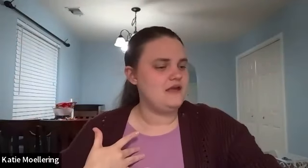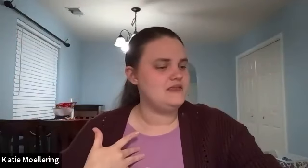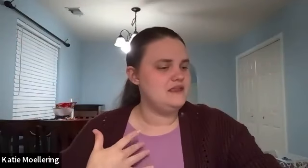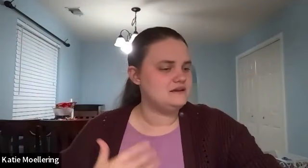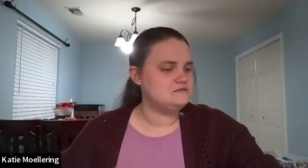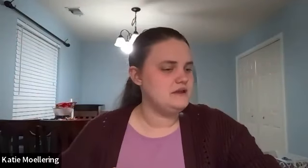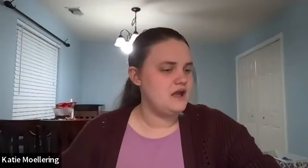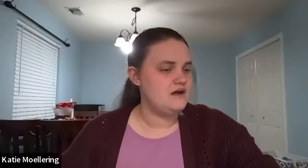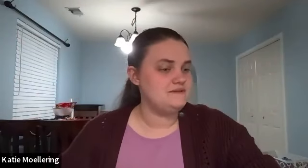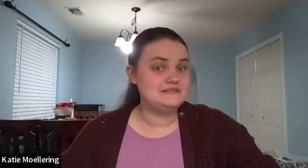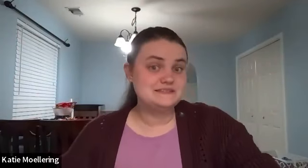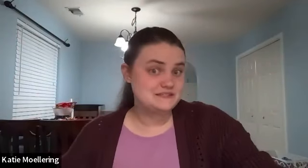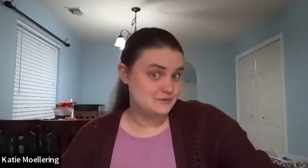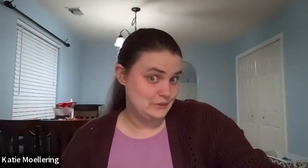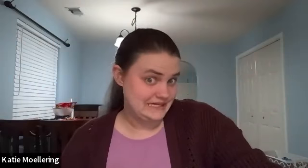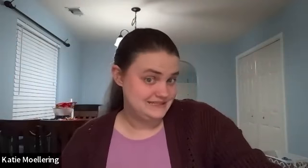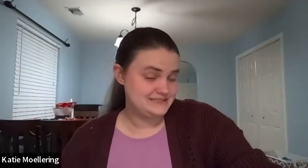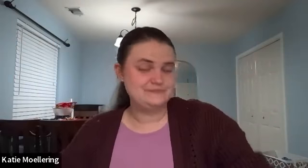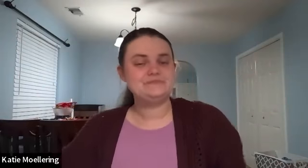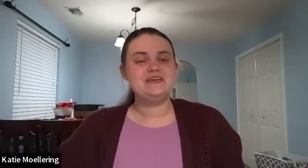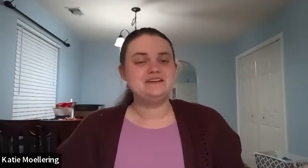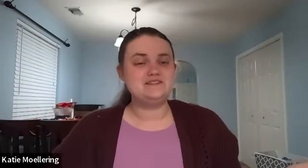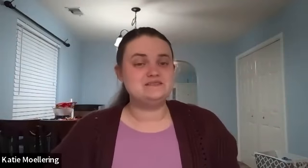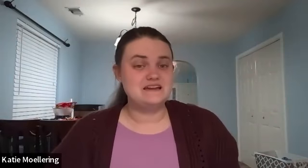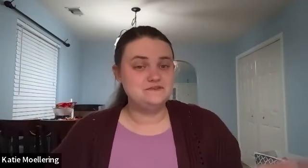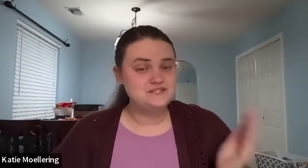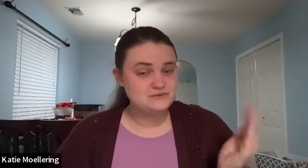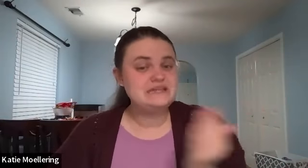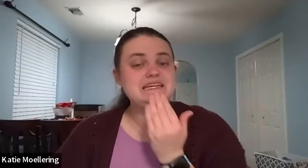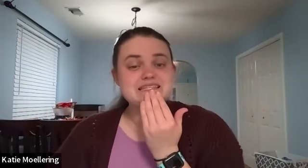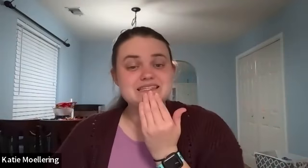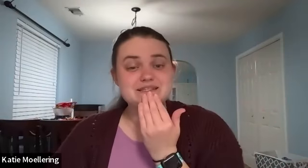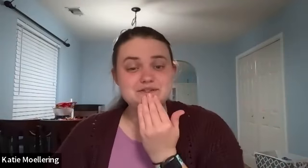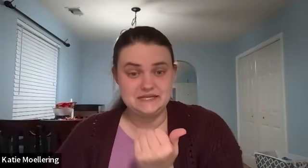The next one we have is sweet. So the sign for sweet is sweet.